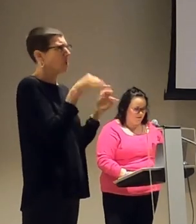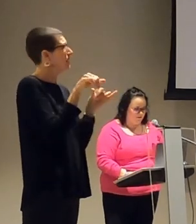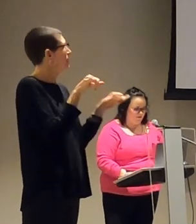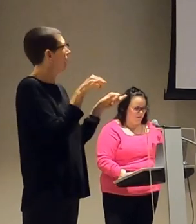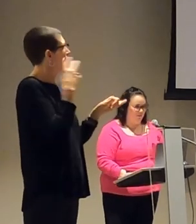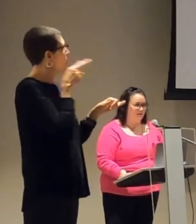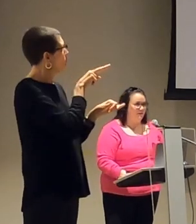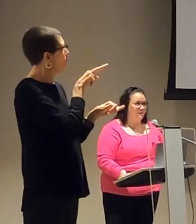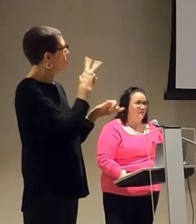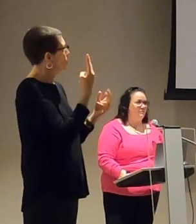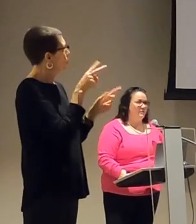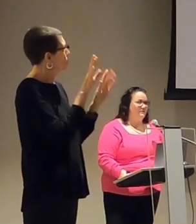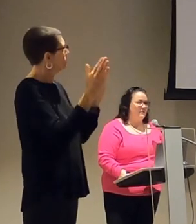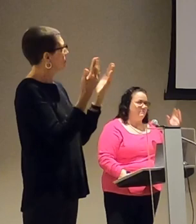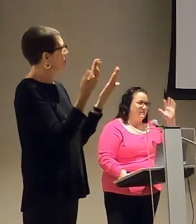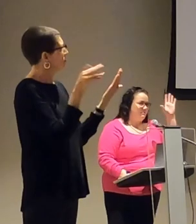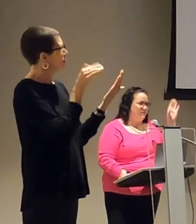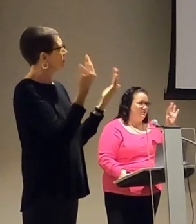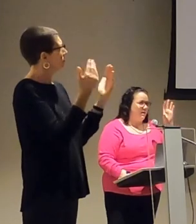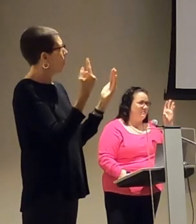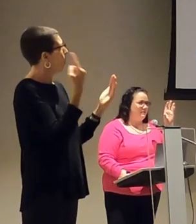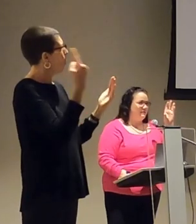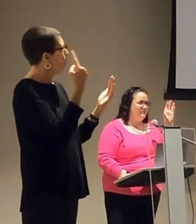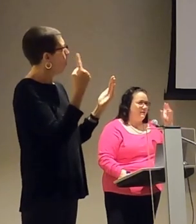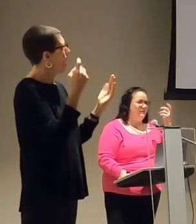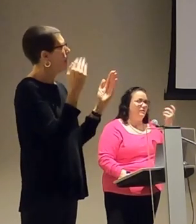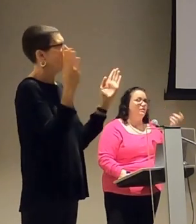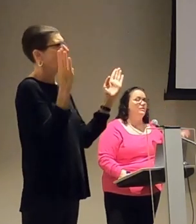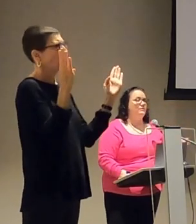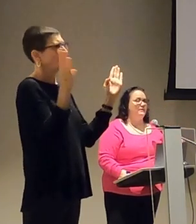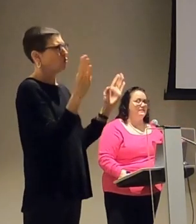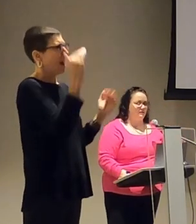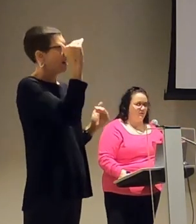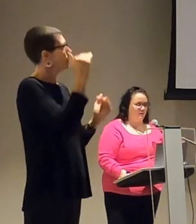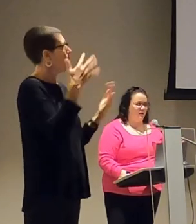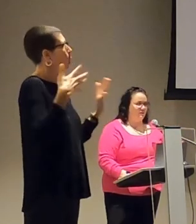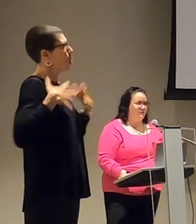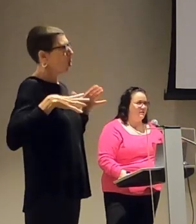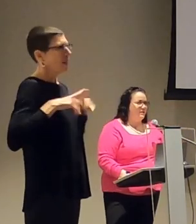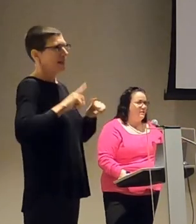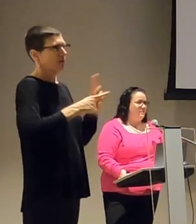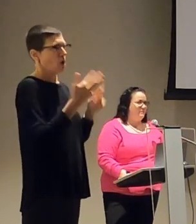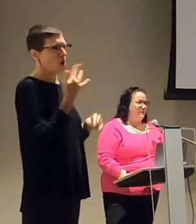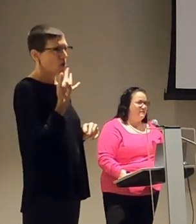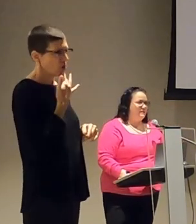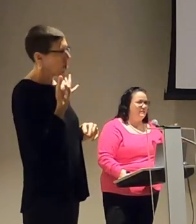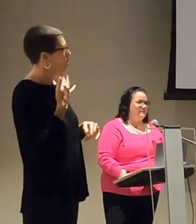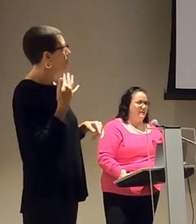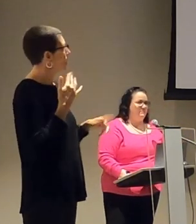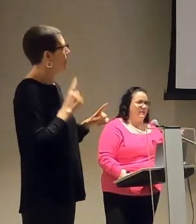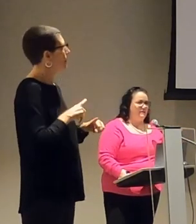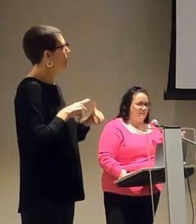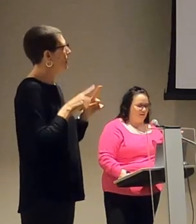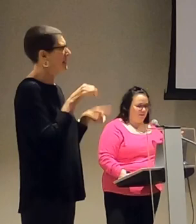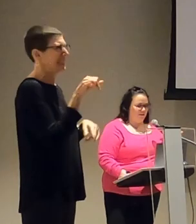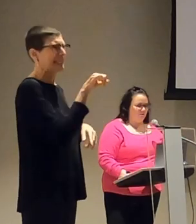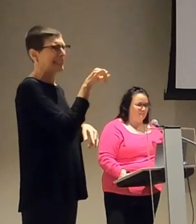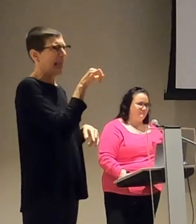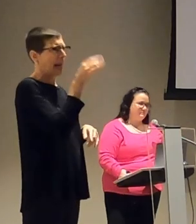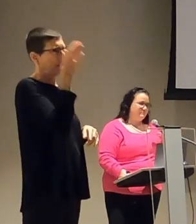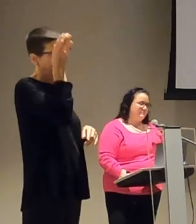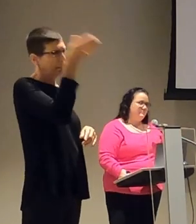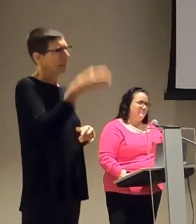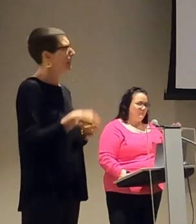you look at the two of them, one of them has been cropped a little and their clothing is a different color, but the same idea